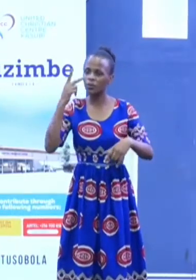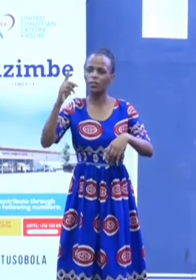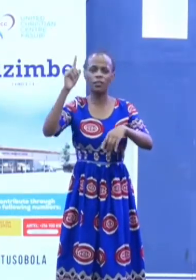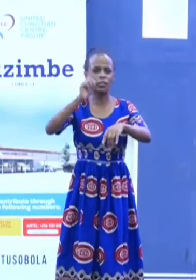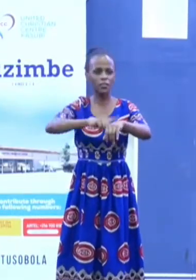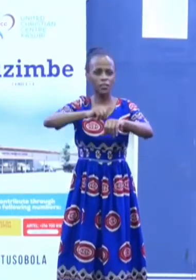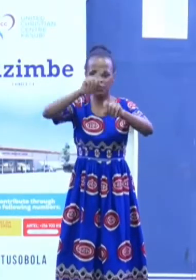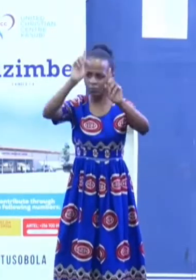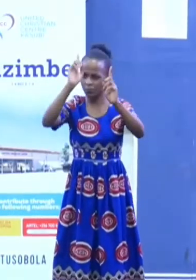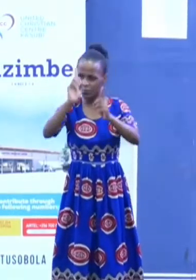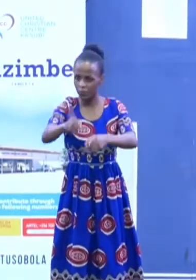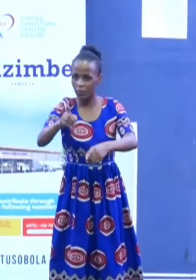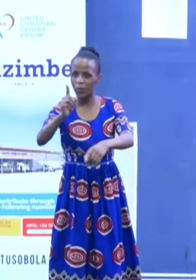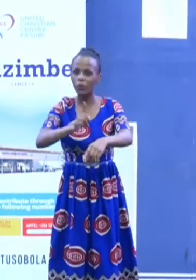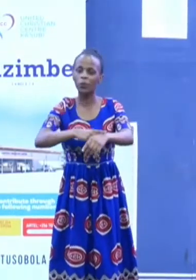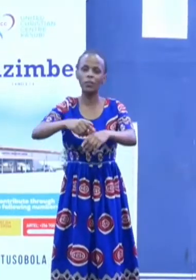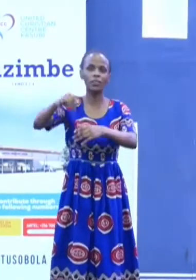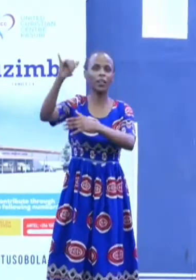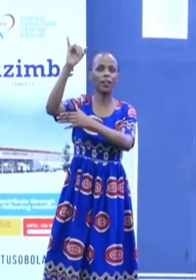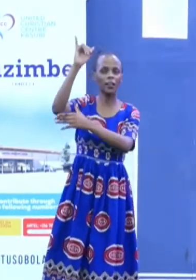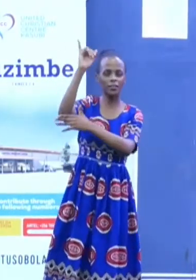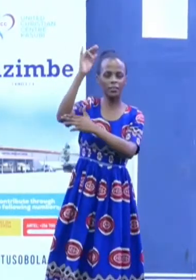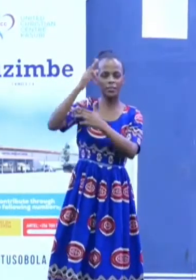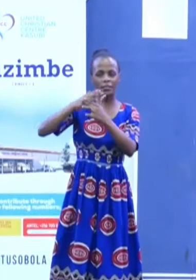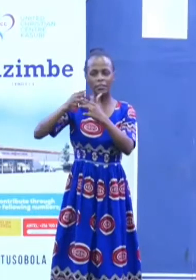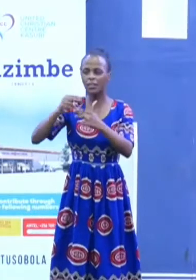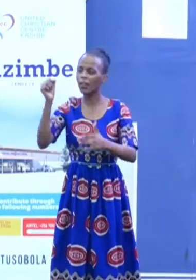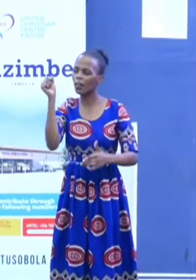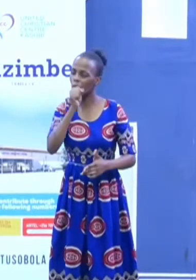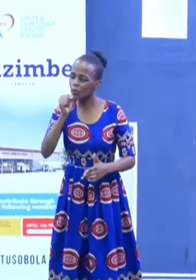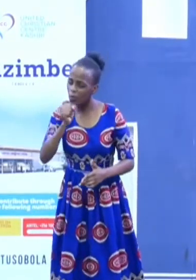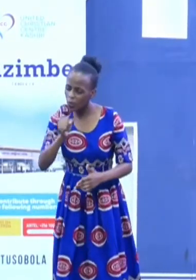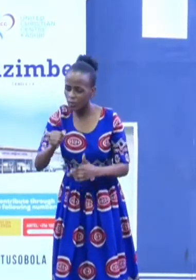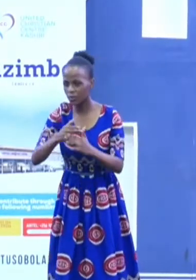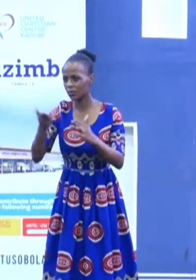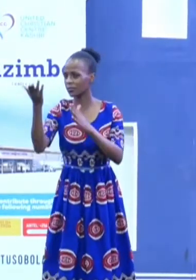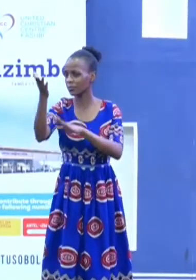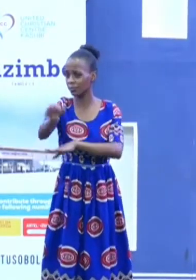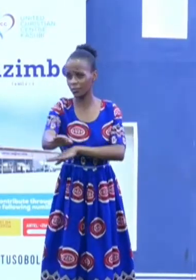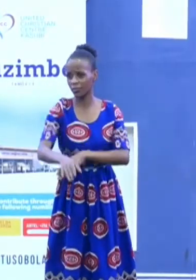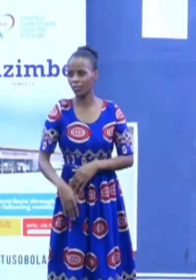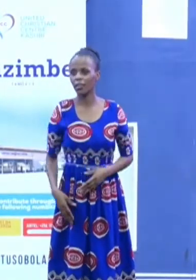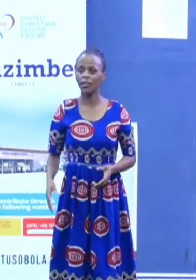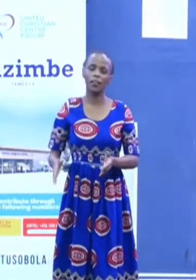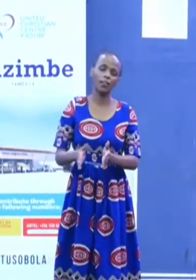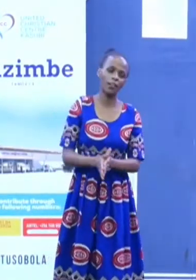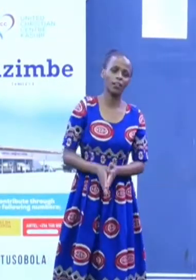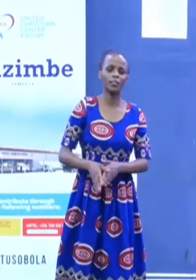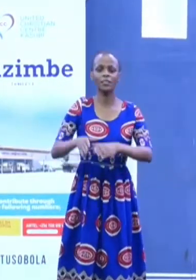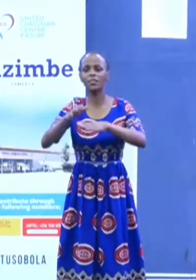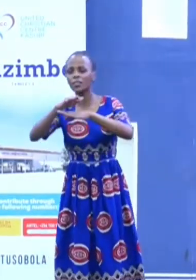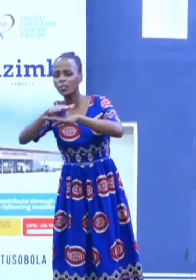a time comes when Isaac was about to die. And